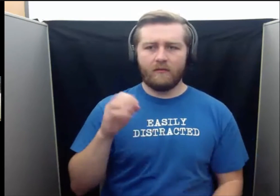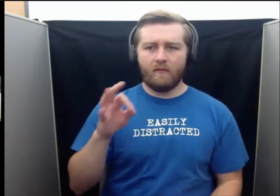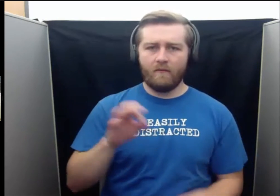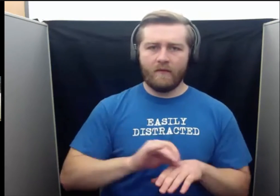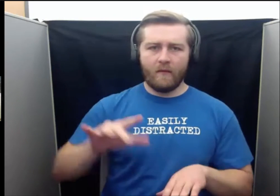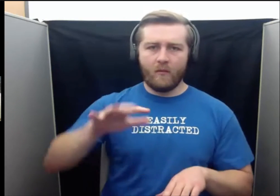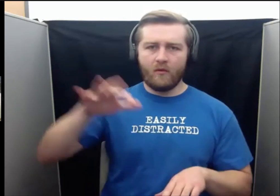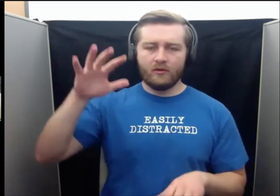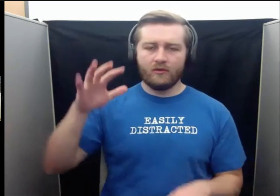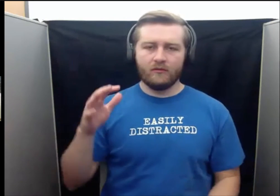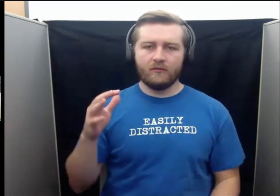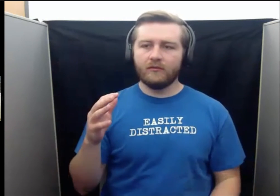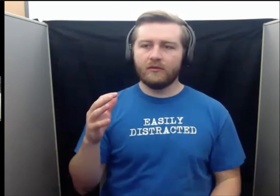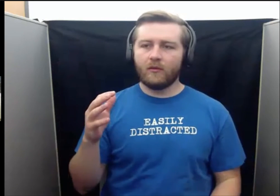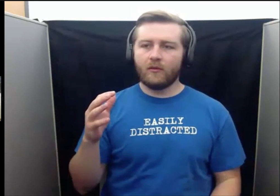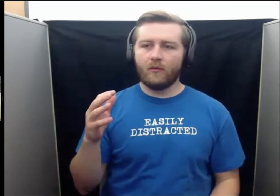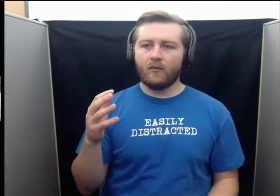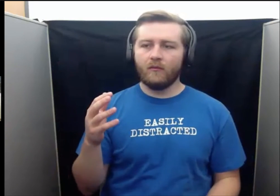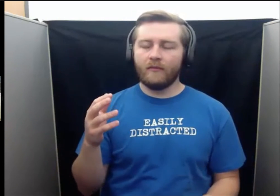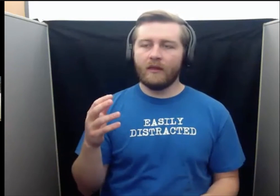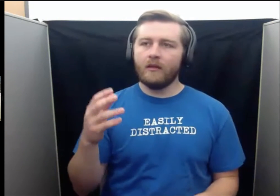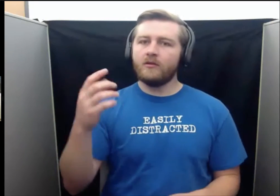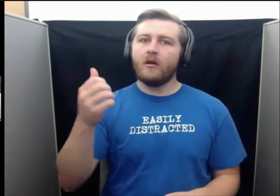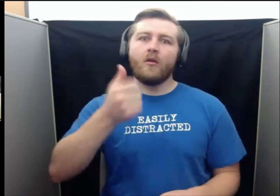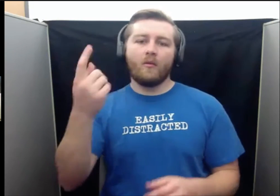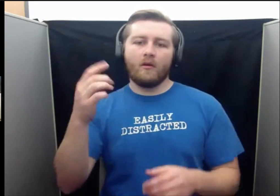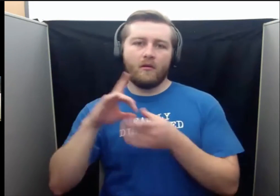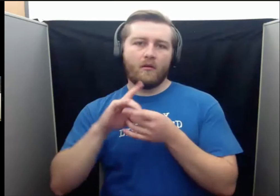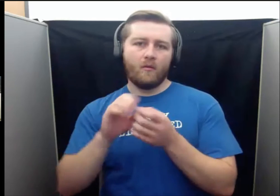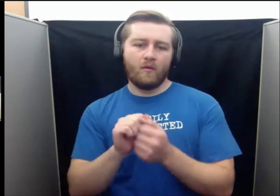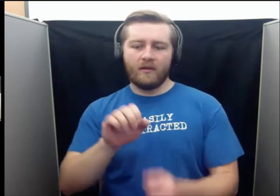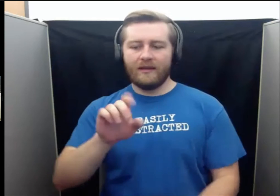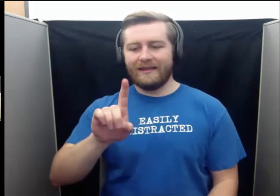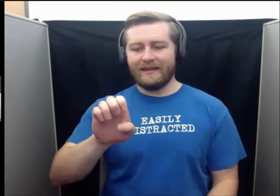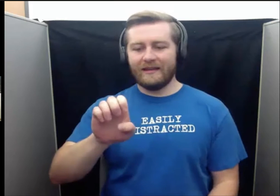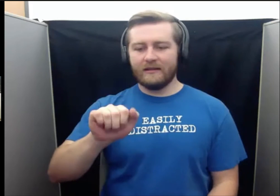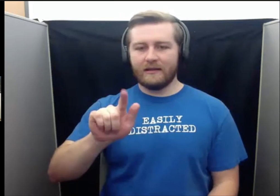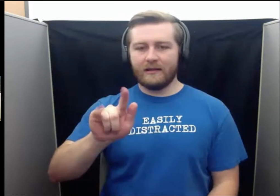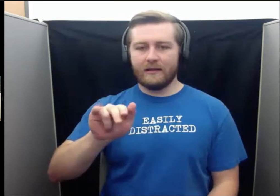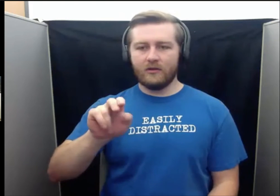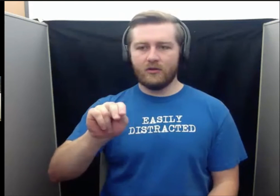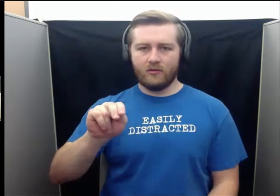as evaporation goes? Somebody remember? Danny?